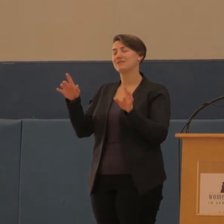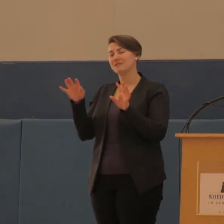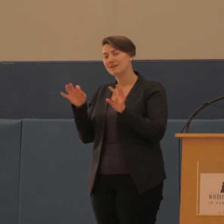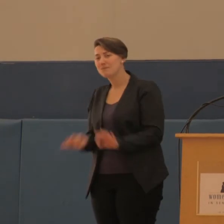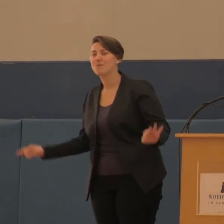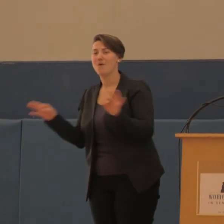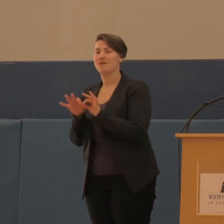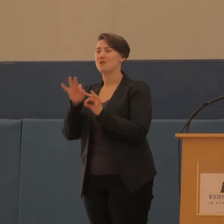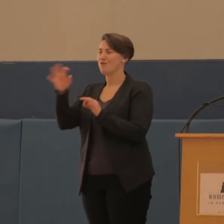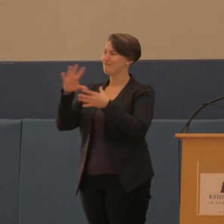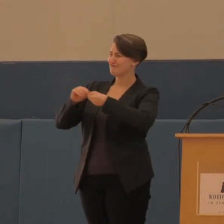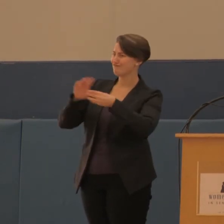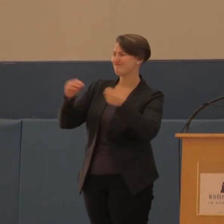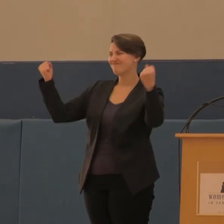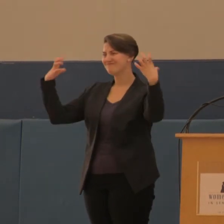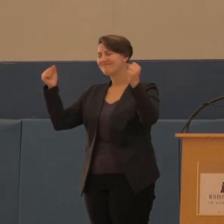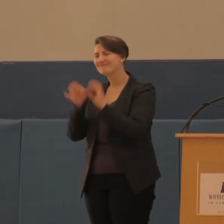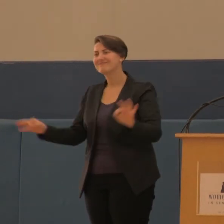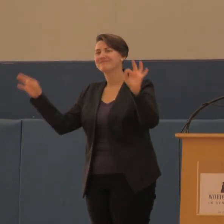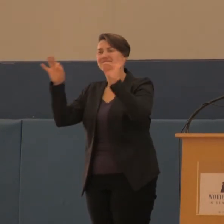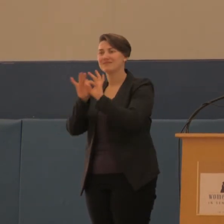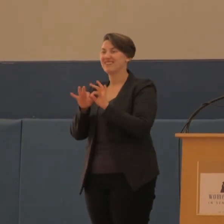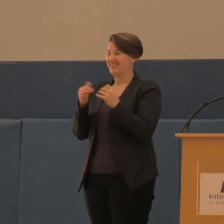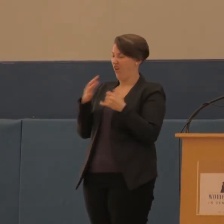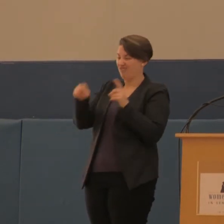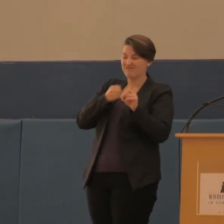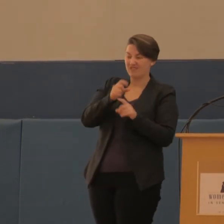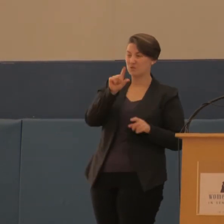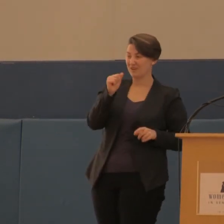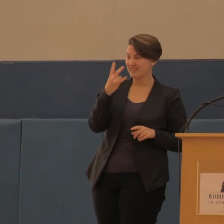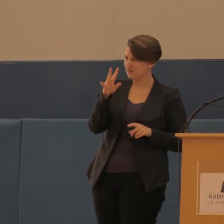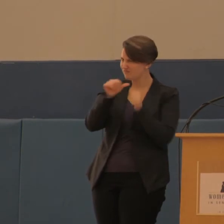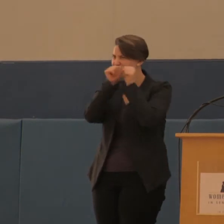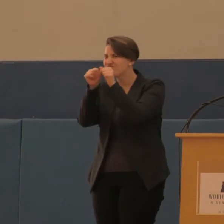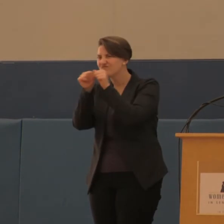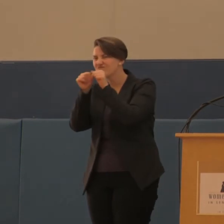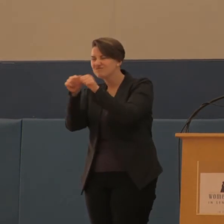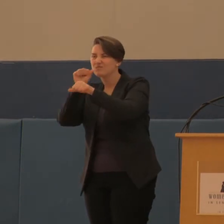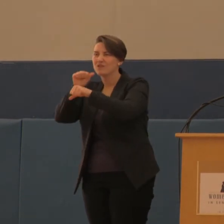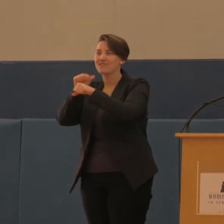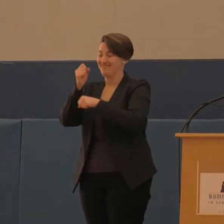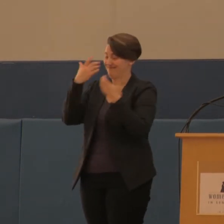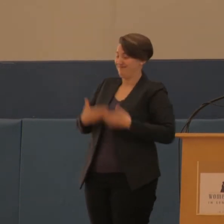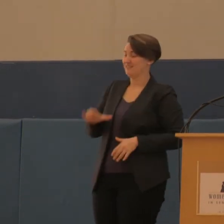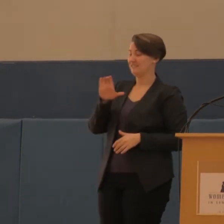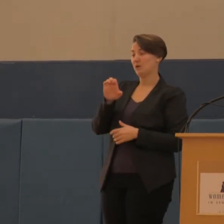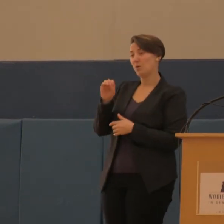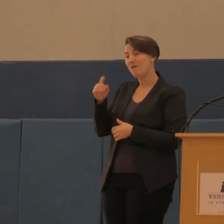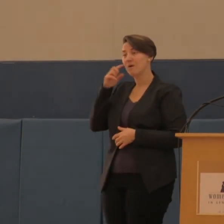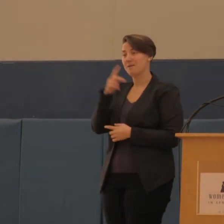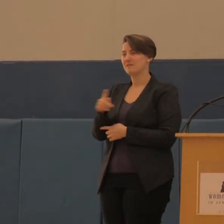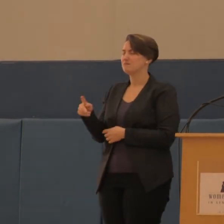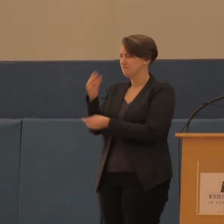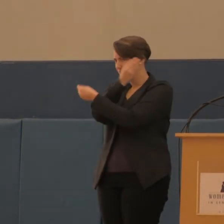Really matters. It's already changed 2017. Keep pounding the pavement. As the CEO of Planned Parenthood, please let me